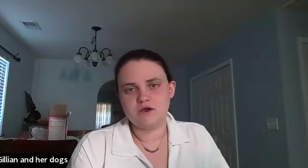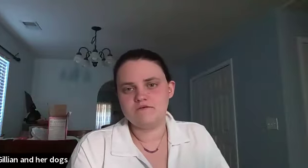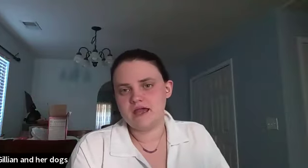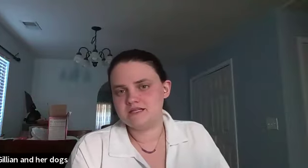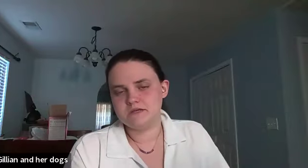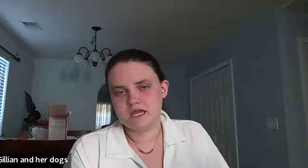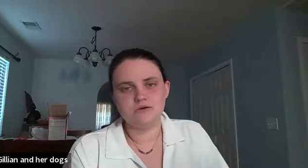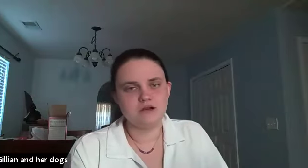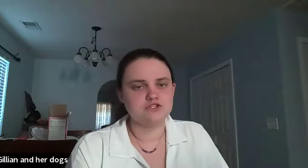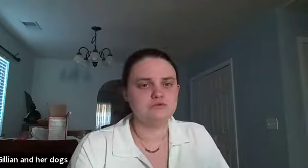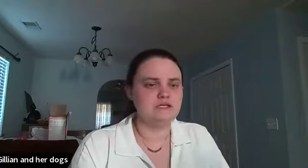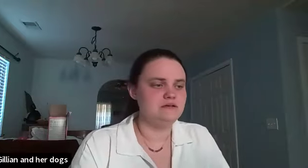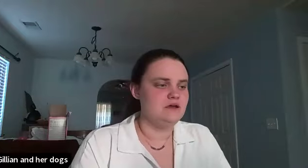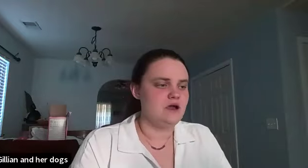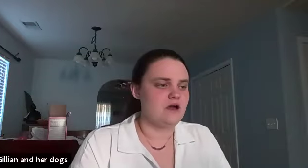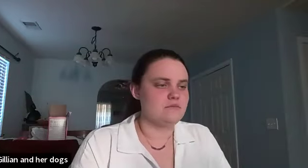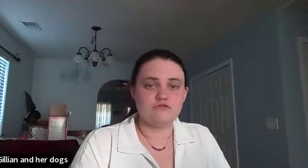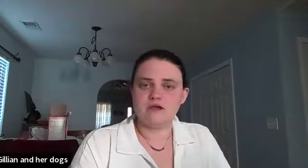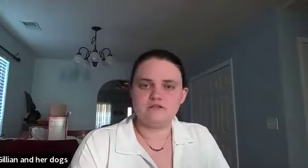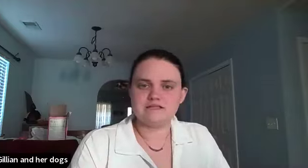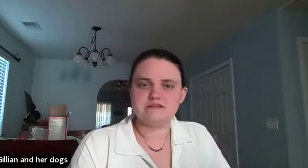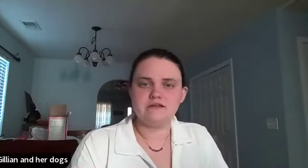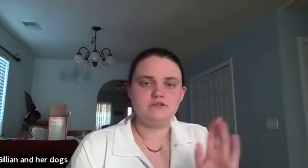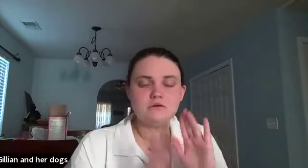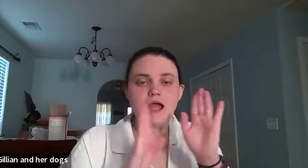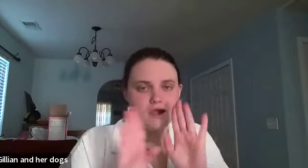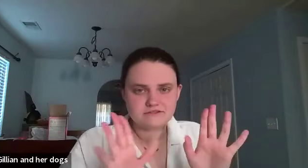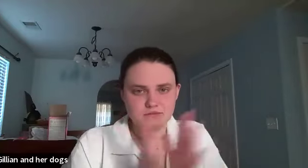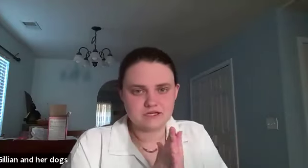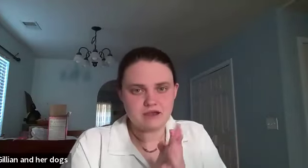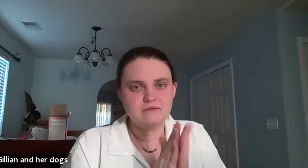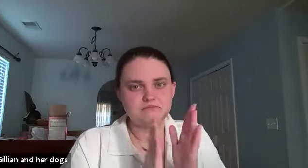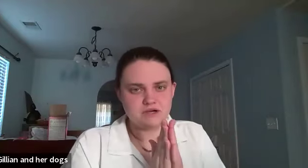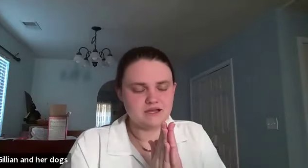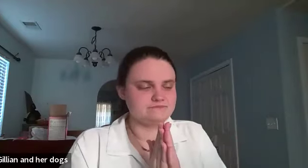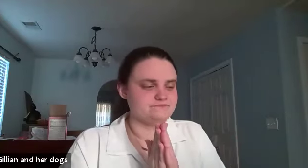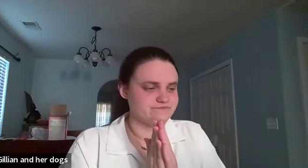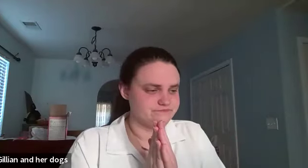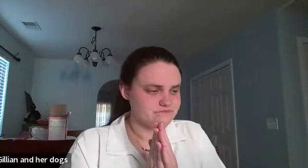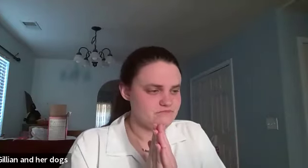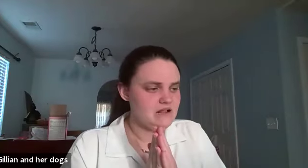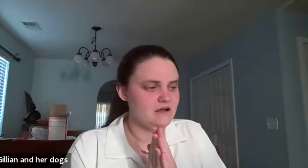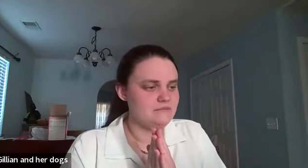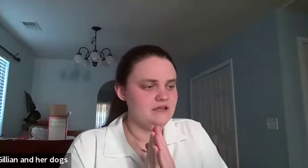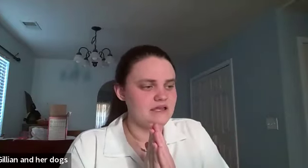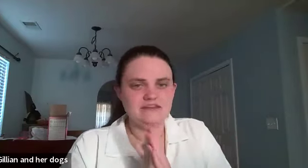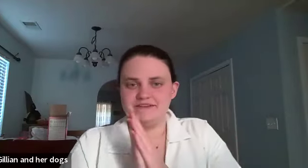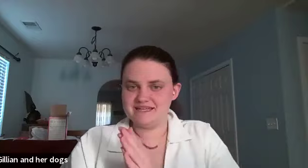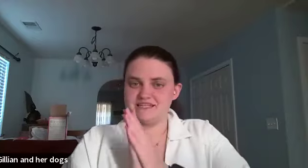know if I had spaghetti or actually Alfredo last night, you don't have to worry about it. But if it is